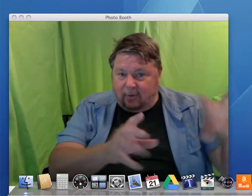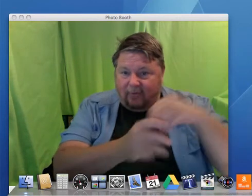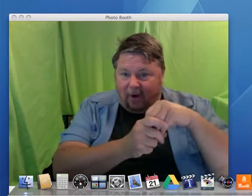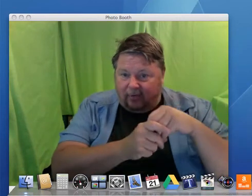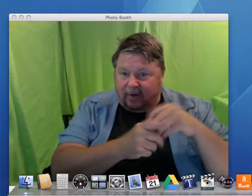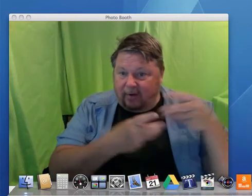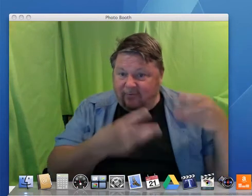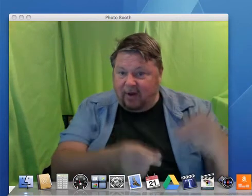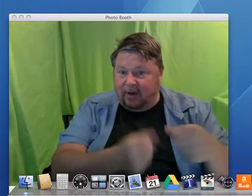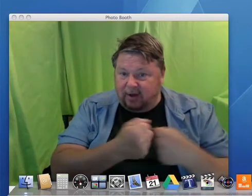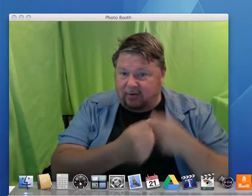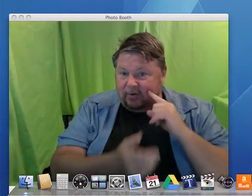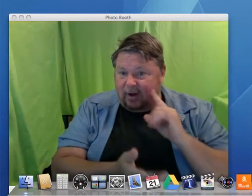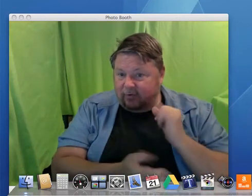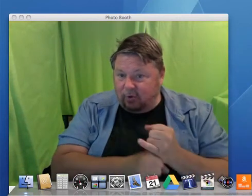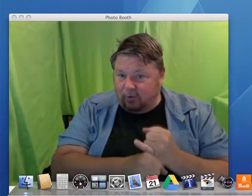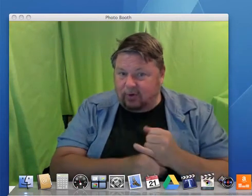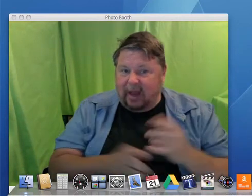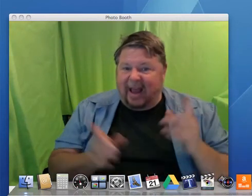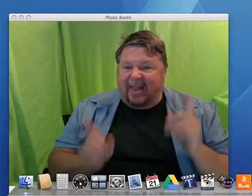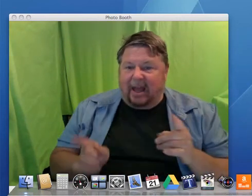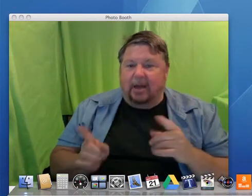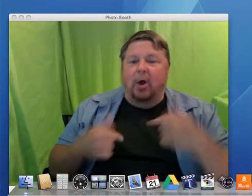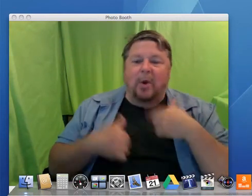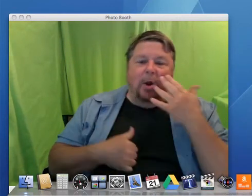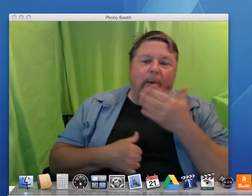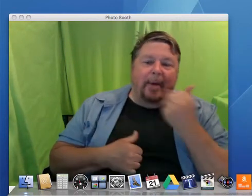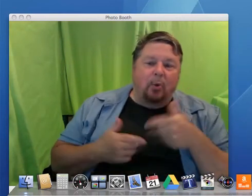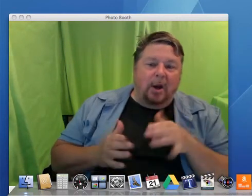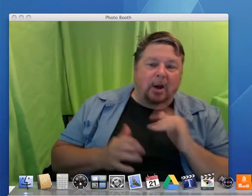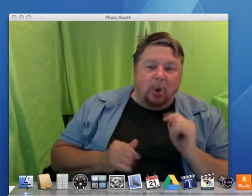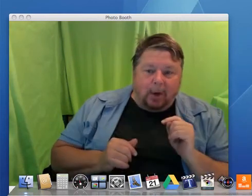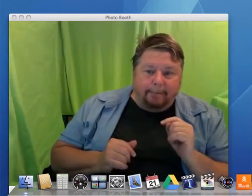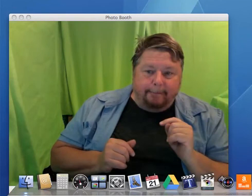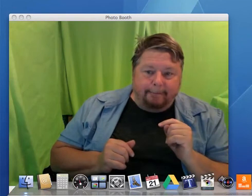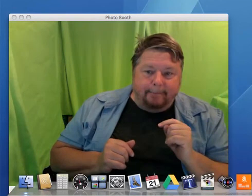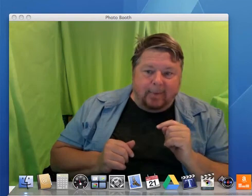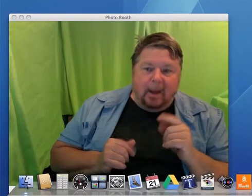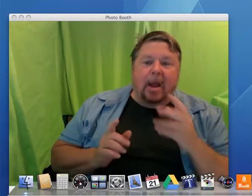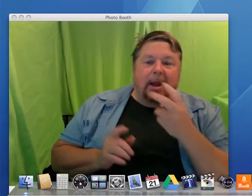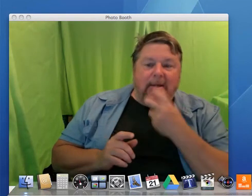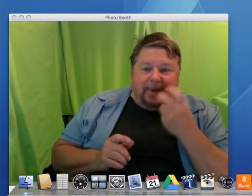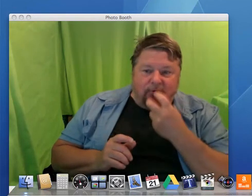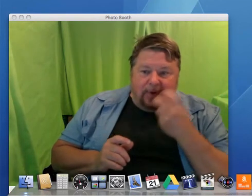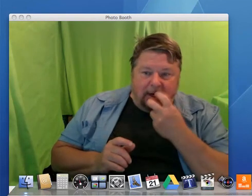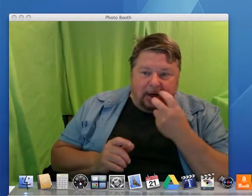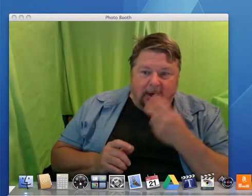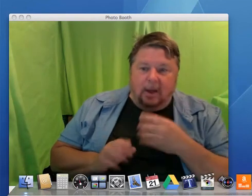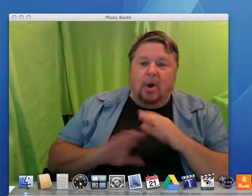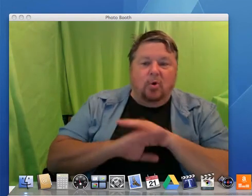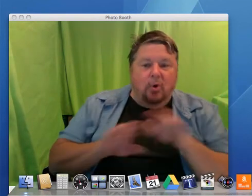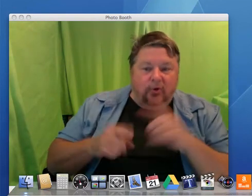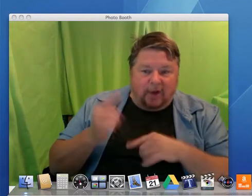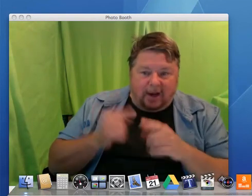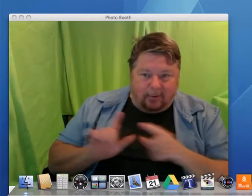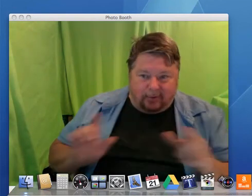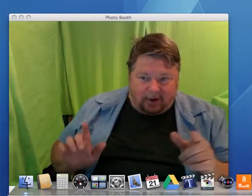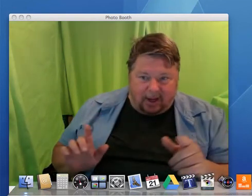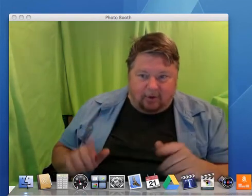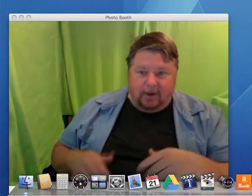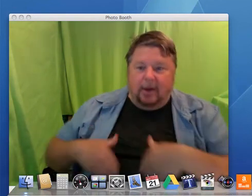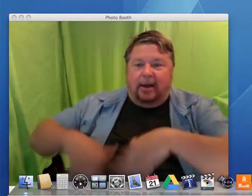are involved, that fund these deaf schools, that we know the better way to do it. Speech reading, no sign